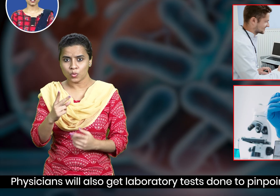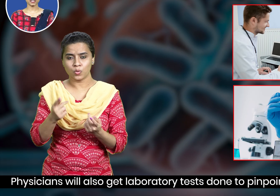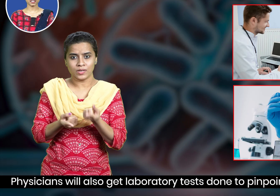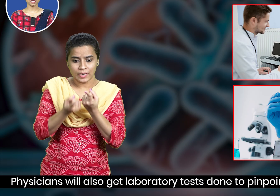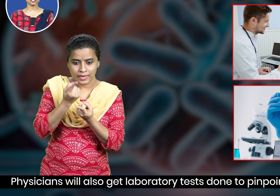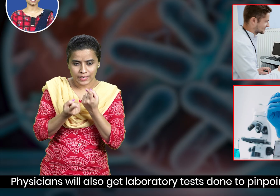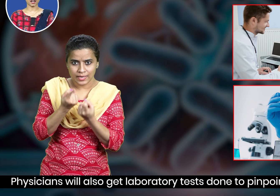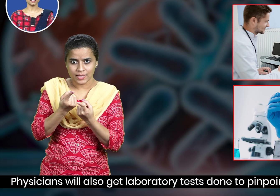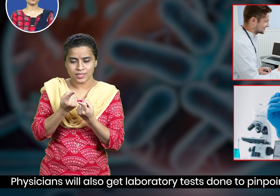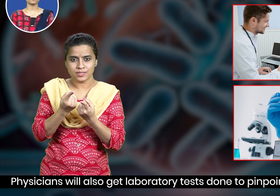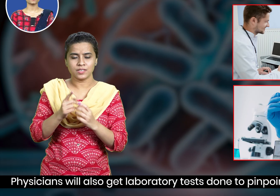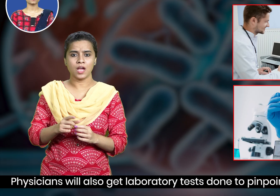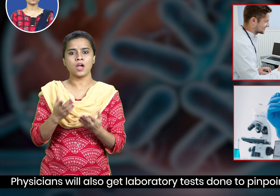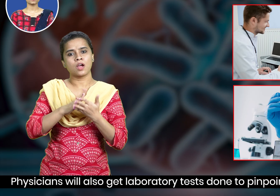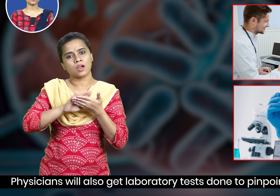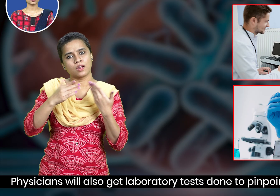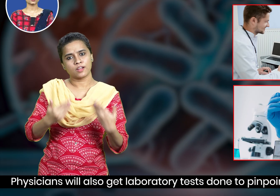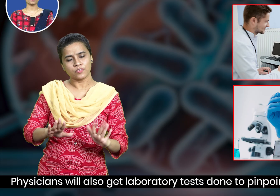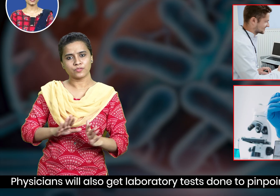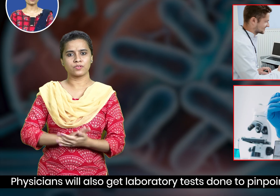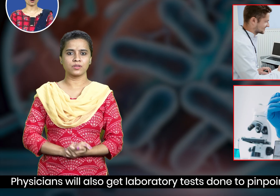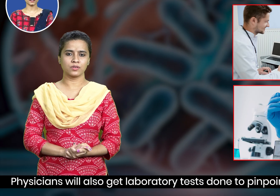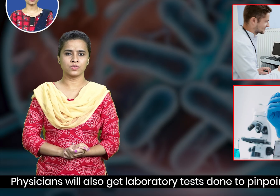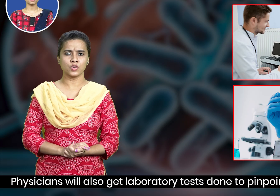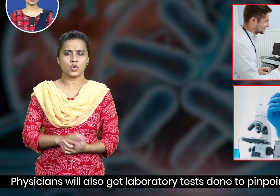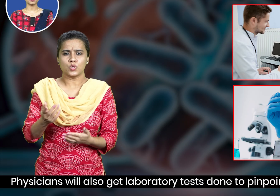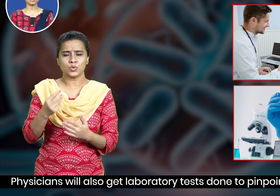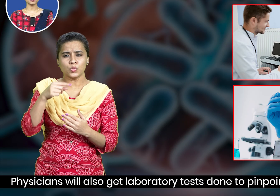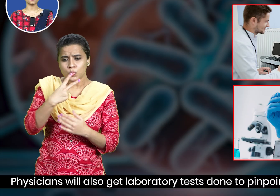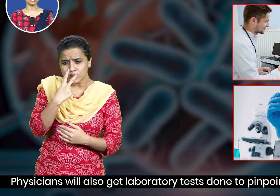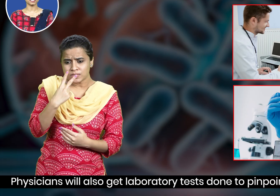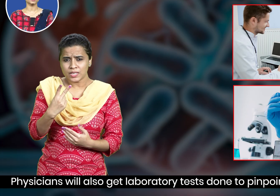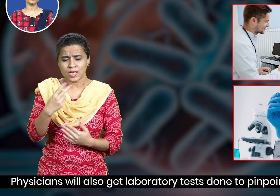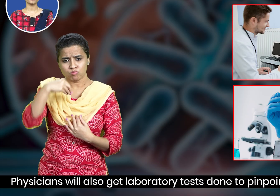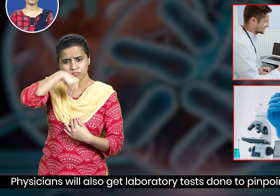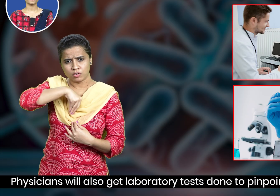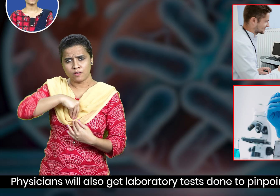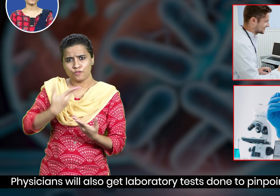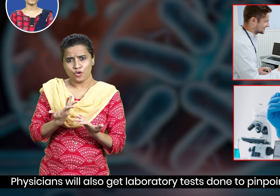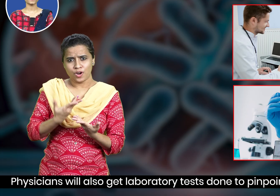laboratory tests done to pinpoint the disease further.